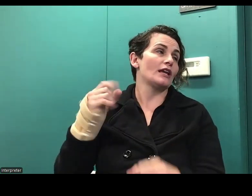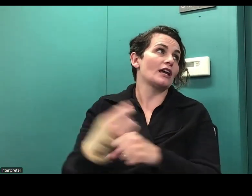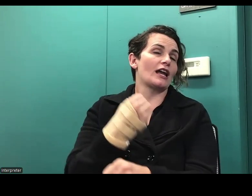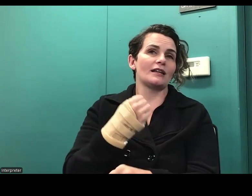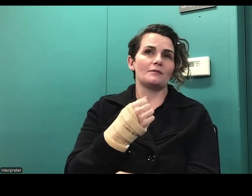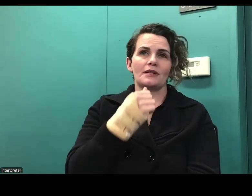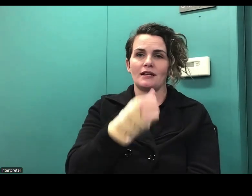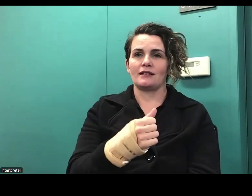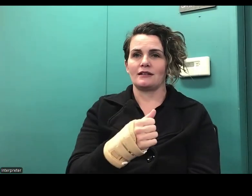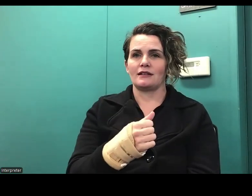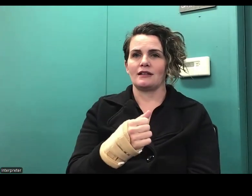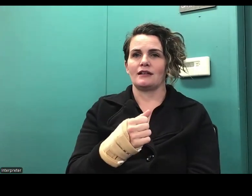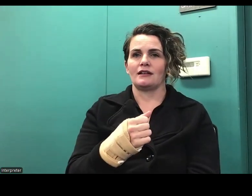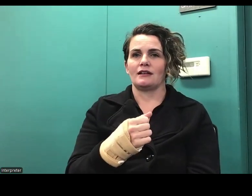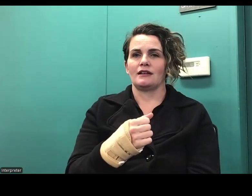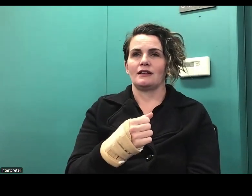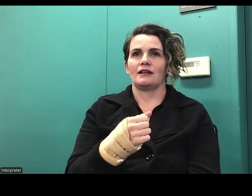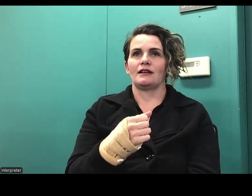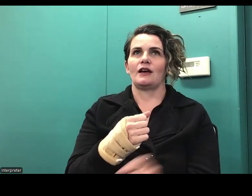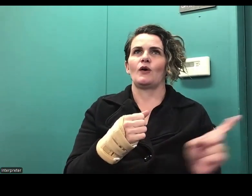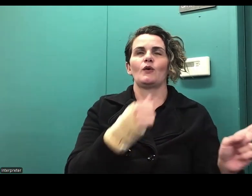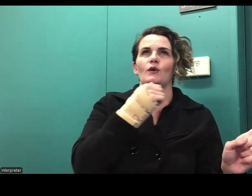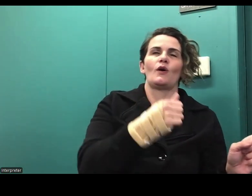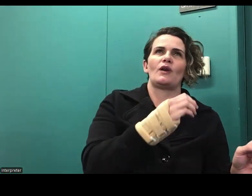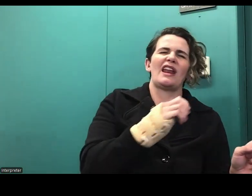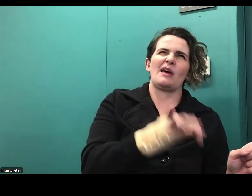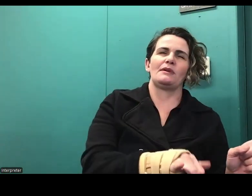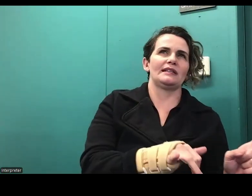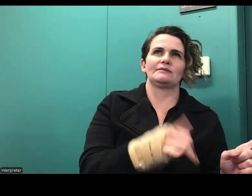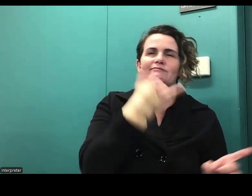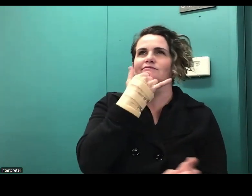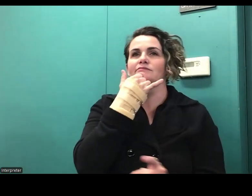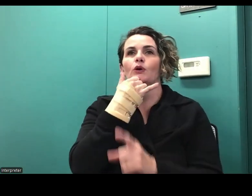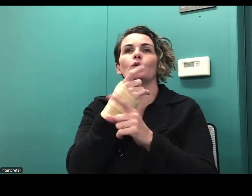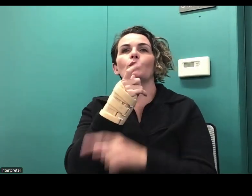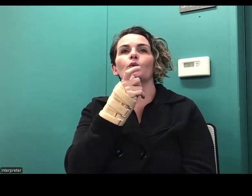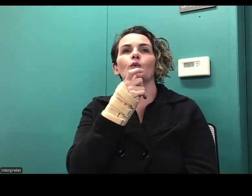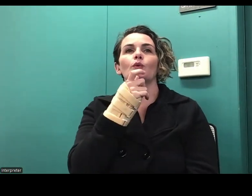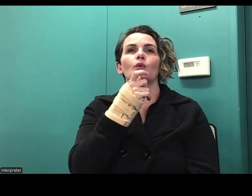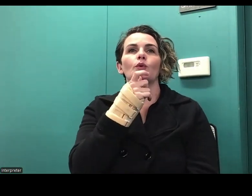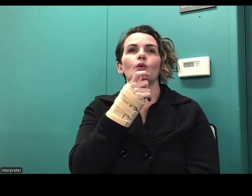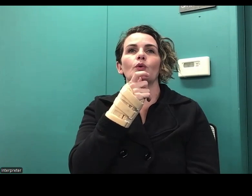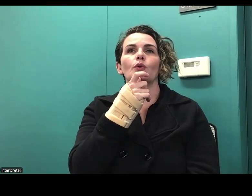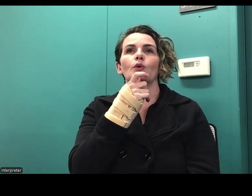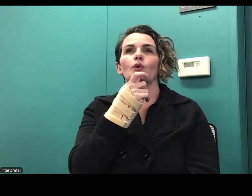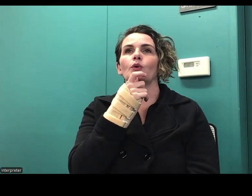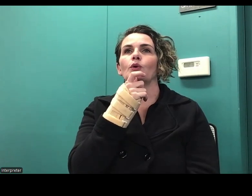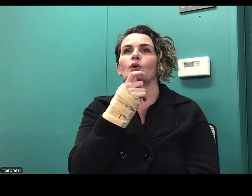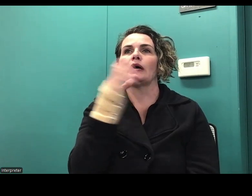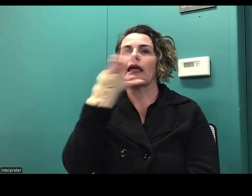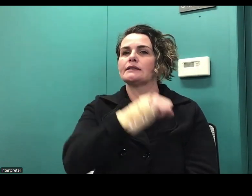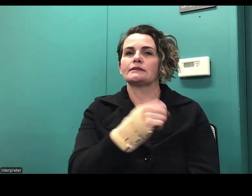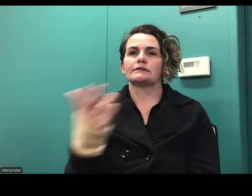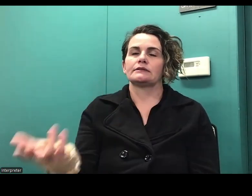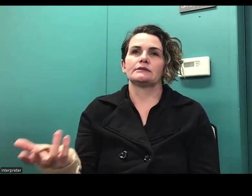Okay. Oh, no, that's Emmy. Thank you. Emmy versus, because you're not saying. Who was it? Oh, yeah. Just guess.